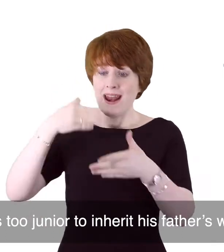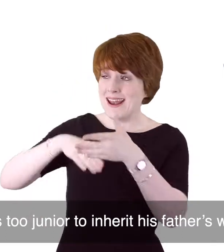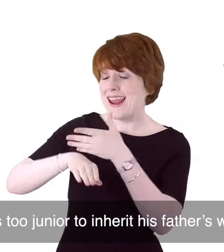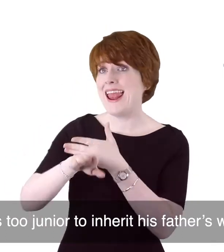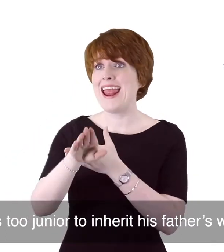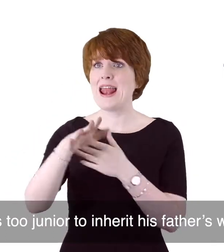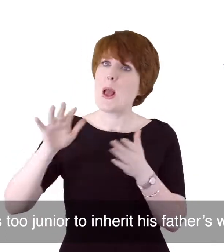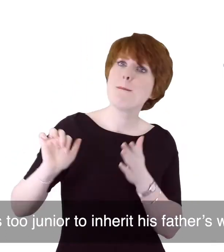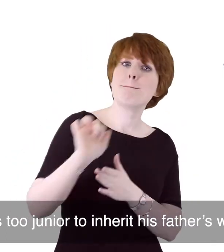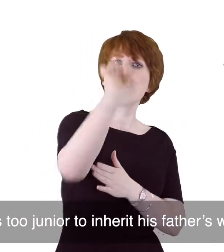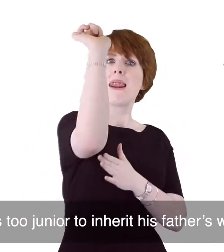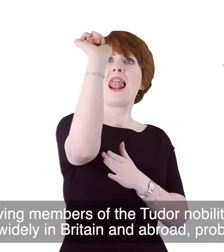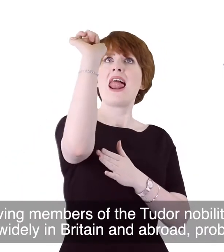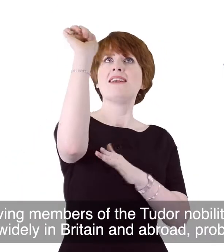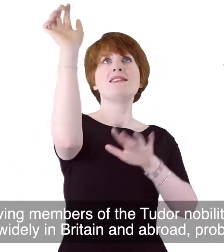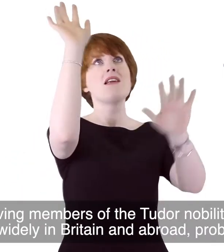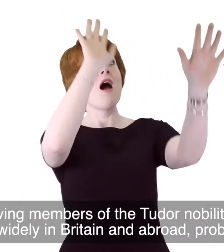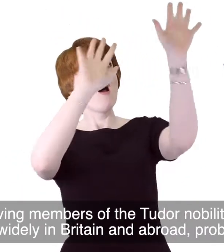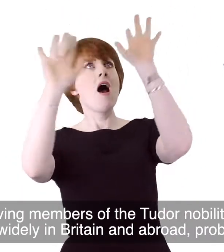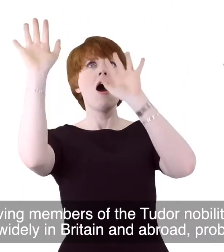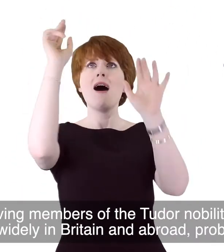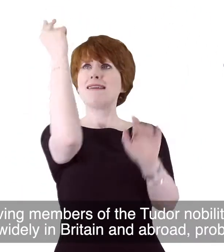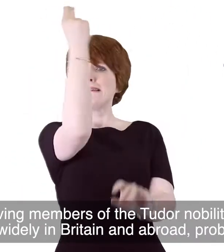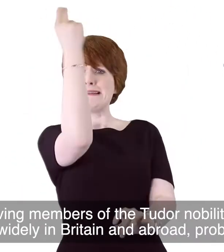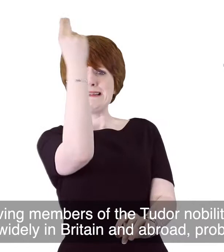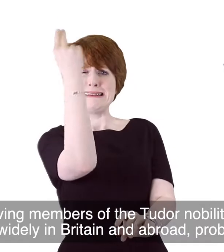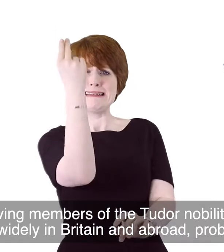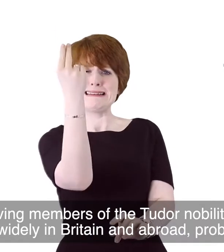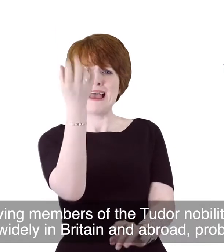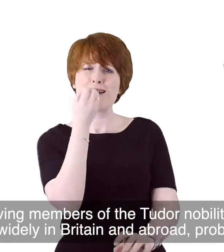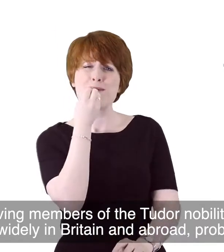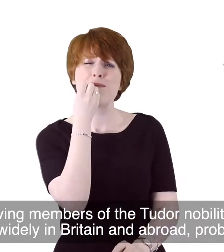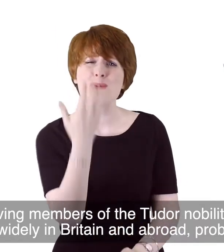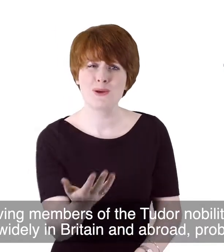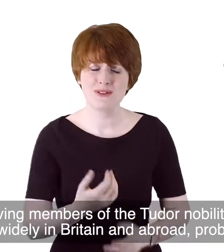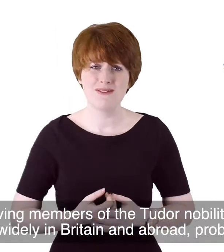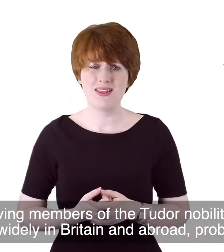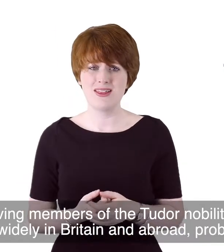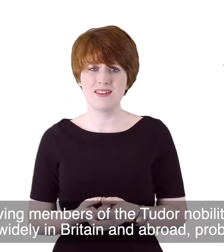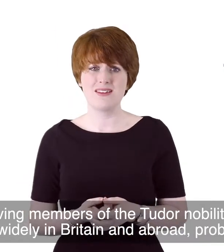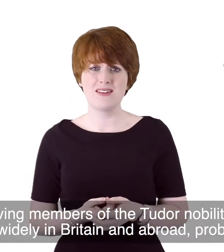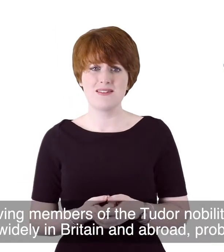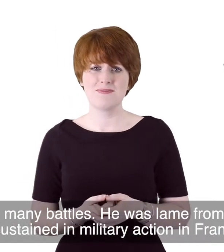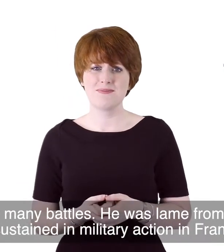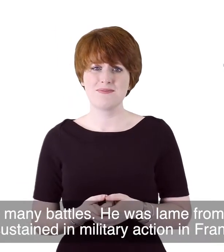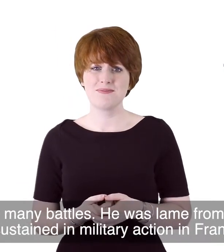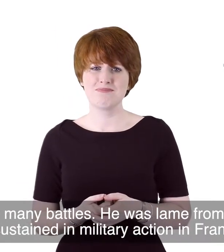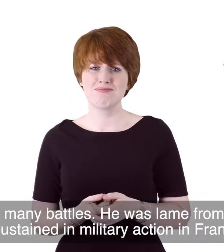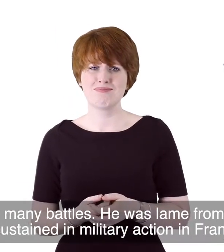wealth. While serving members of the Tudor nobility, he travelled widely in Britain and abroad, probably